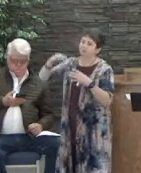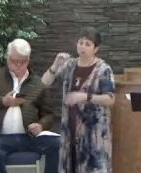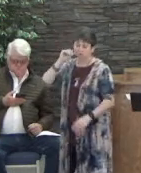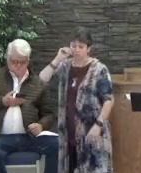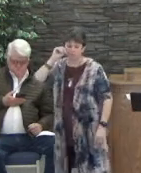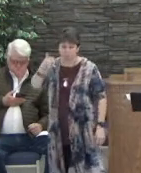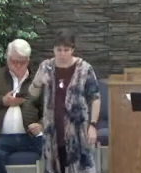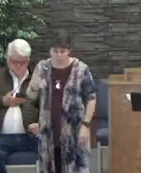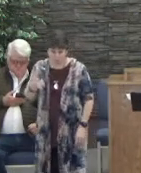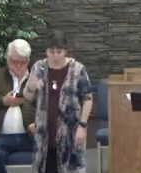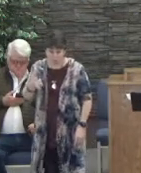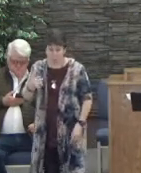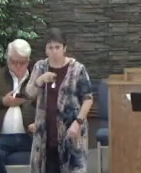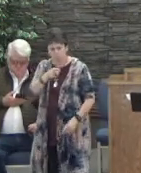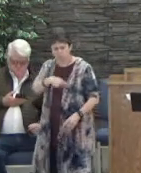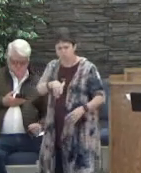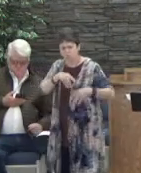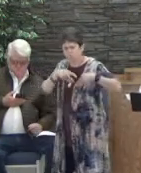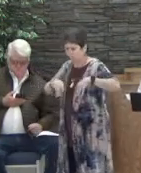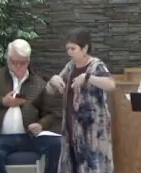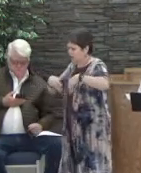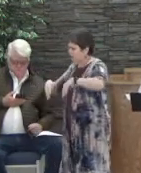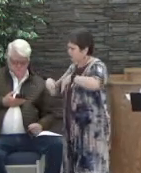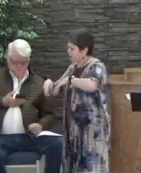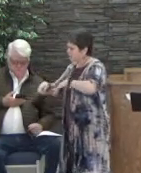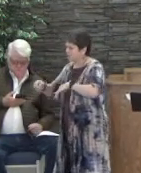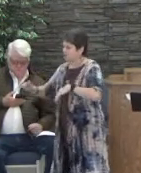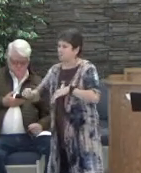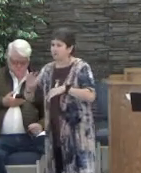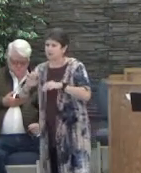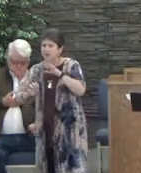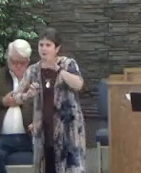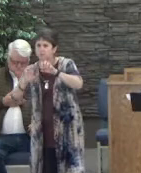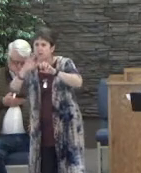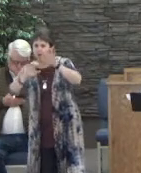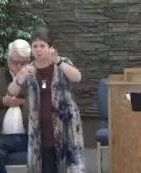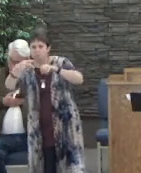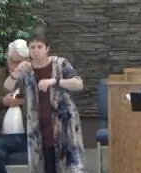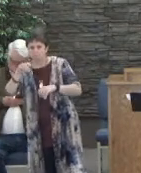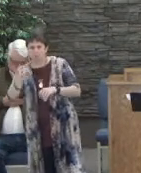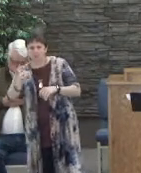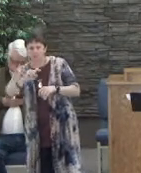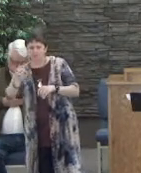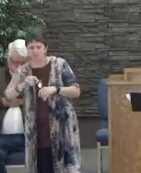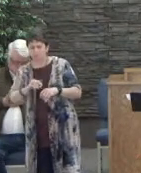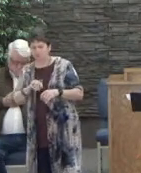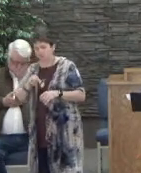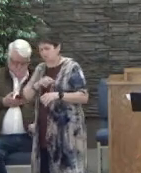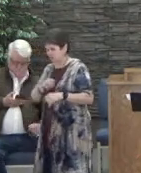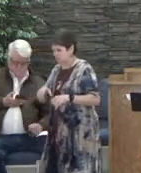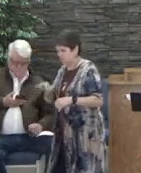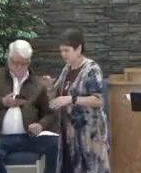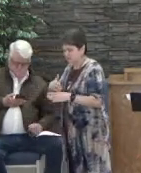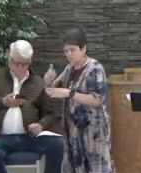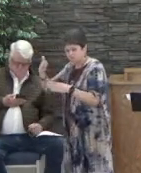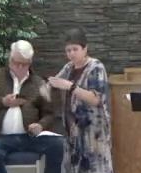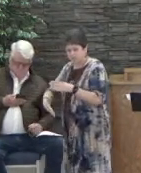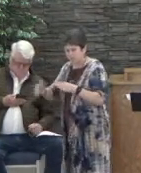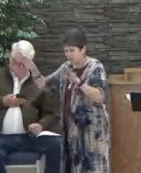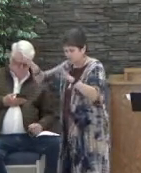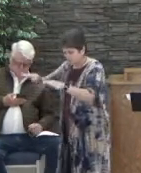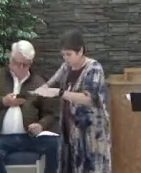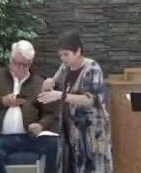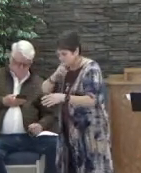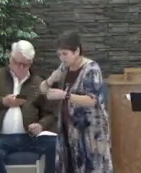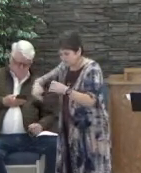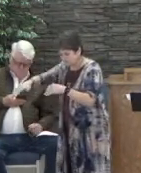Tomorrow, march down against them. They will be climbing up the pass of Ziz, and you will find them at the end of the gorge in the